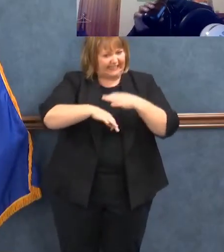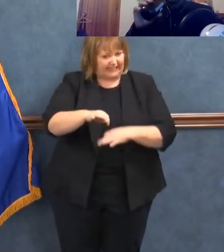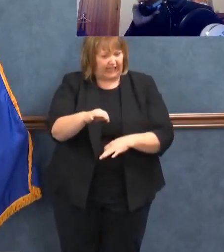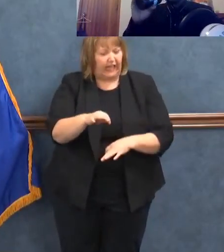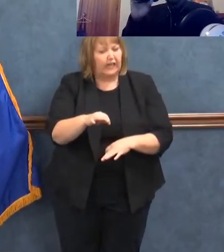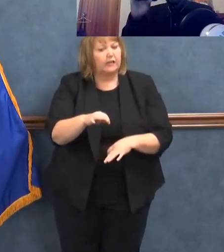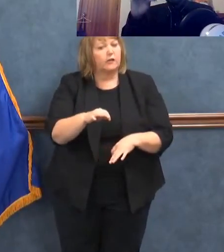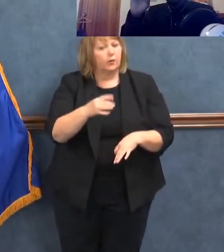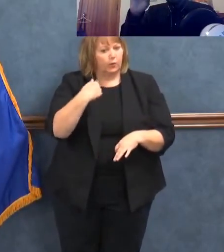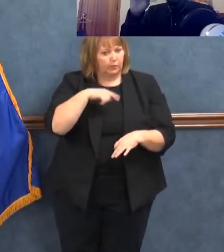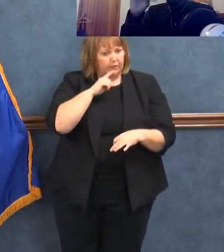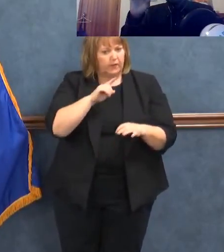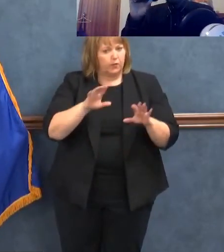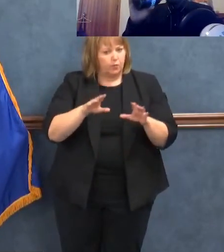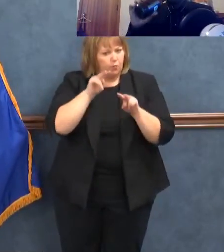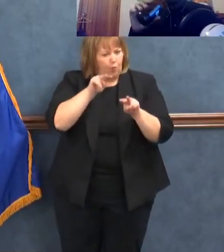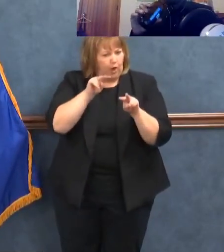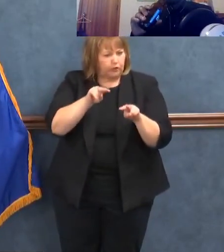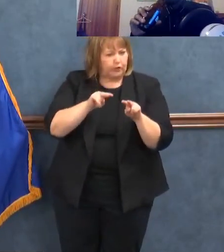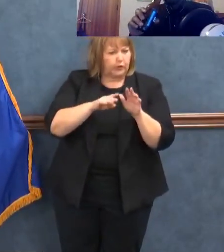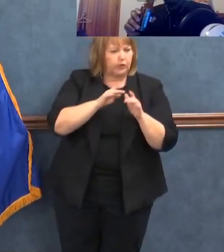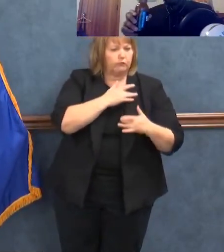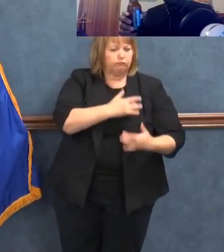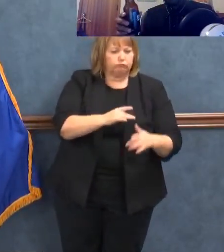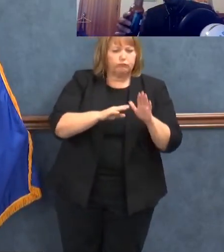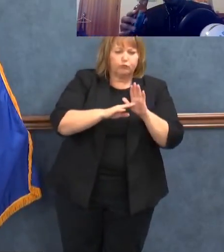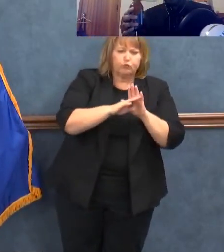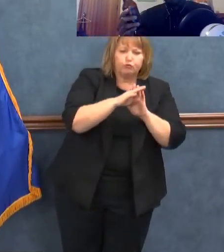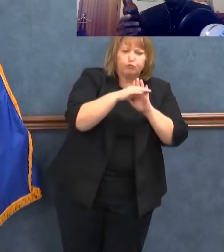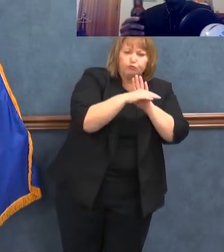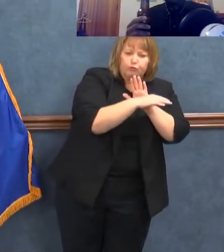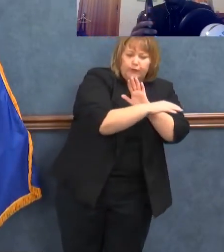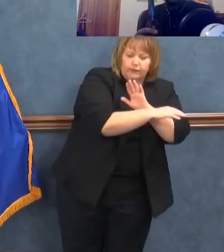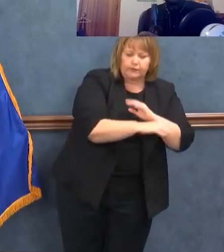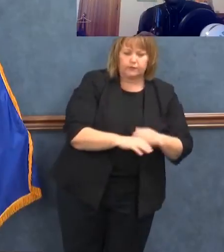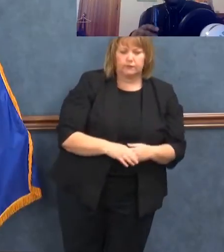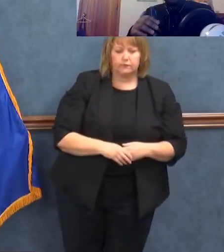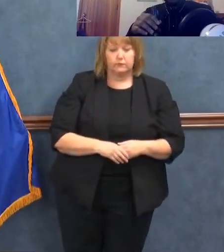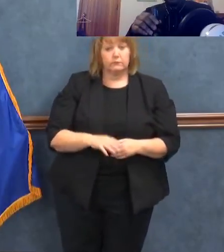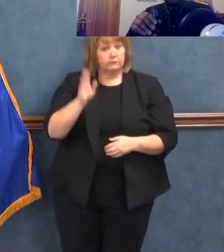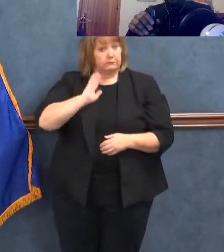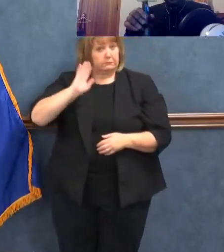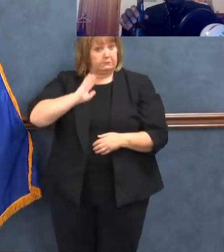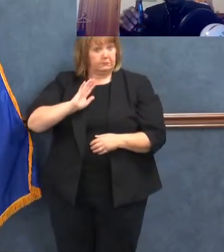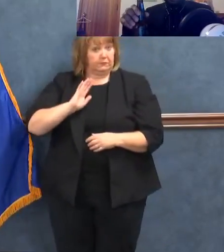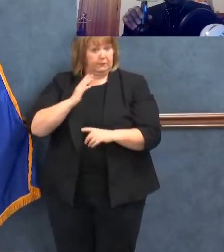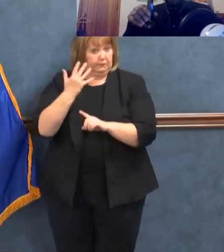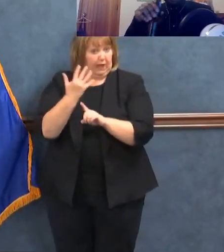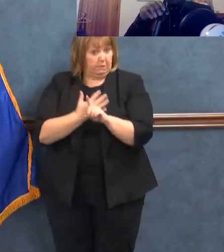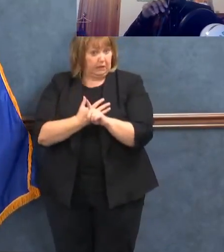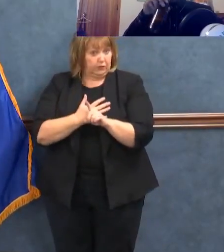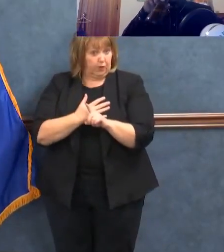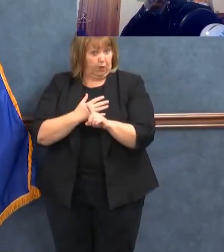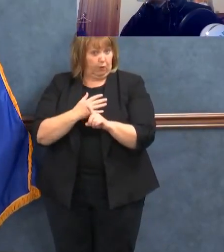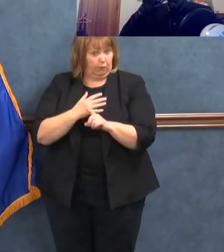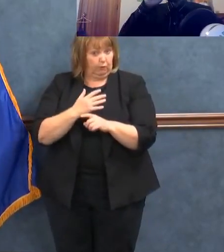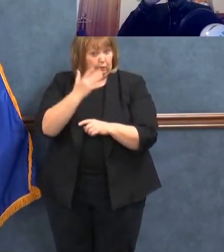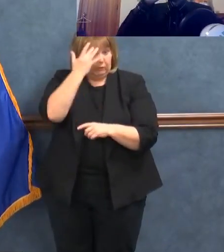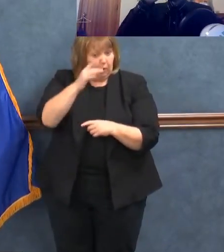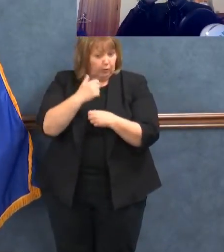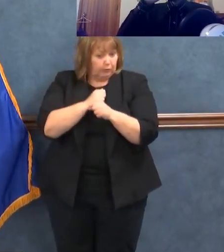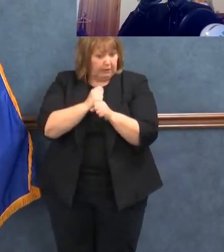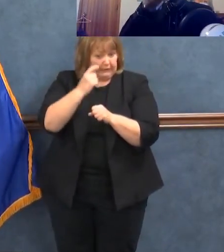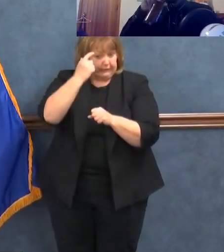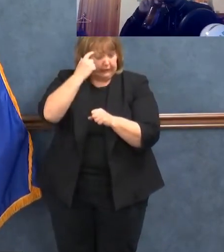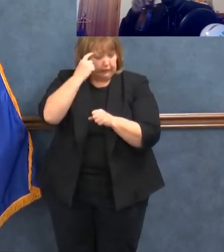lot about this virus in the last 5 months. And while phases made sense at the time, we've got to be flexible and responsive to what we